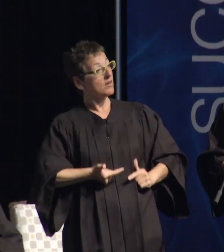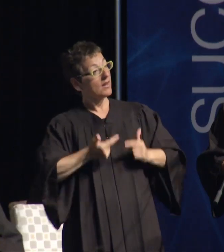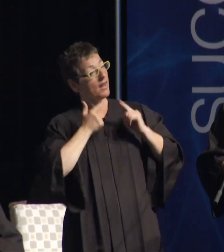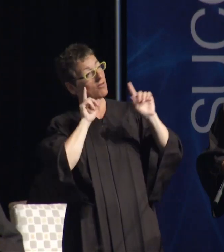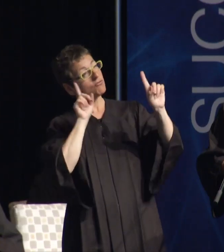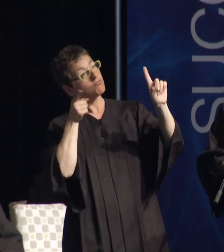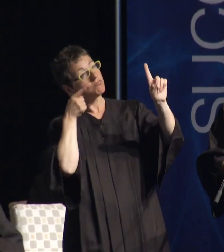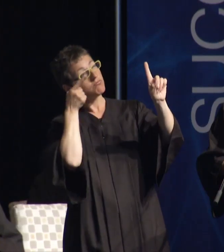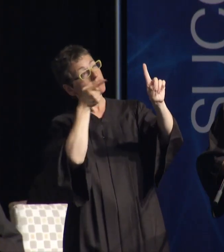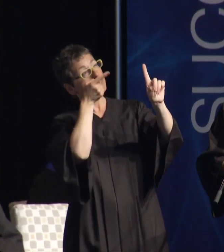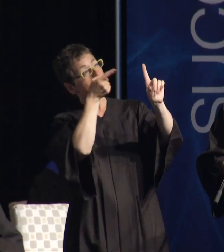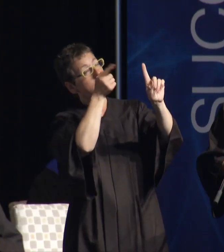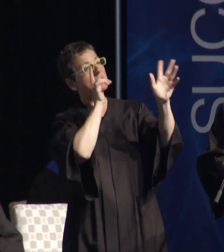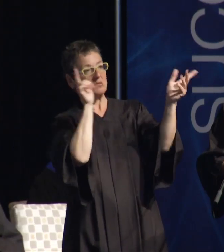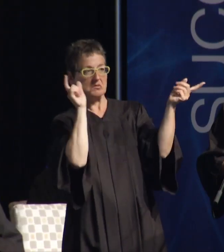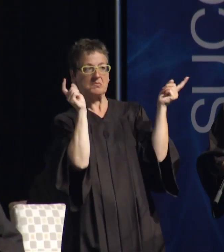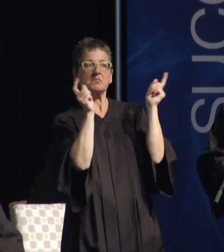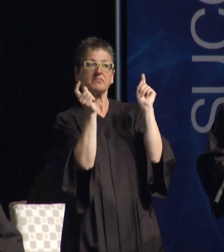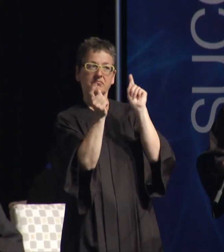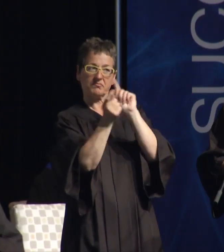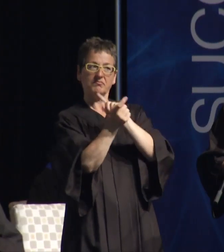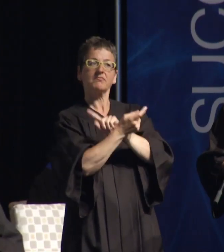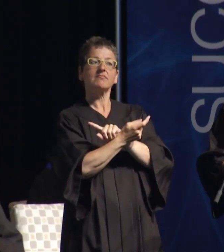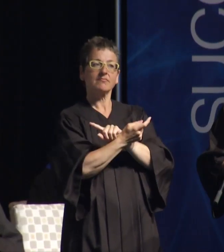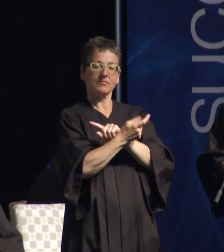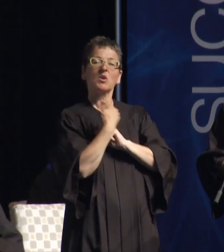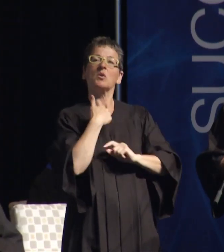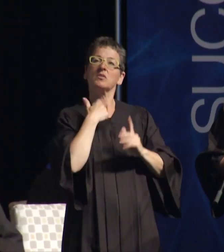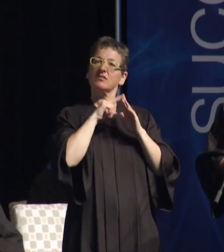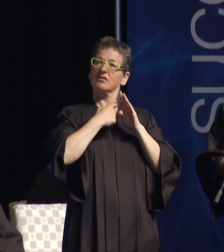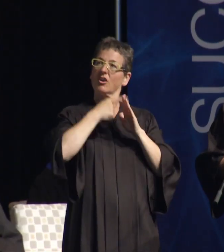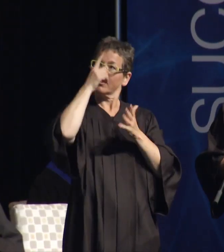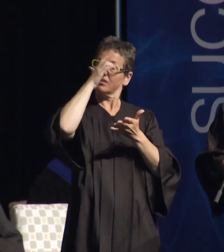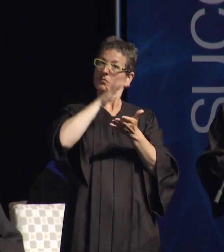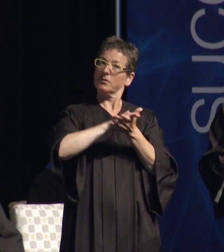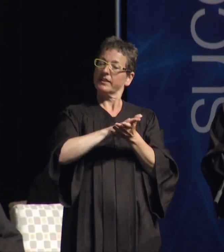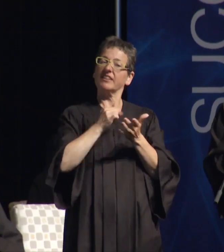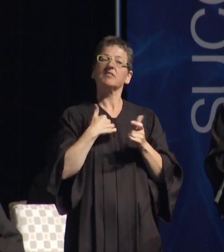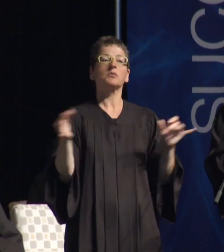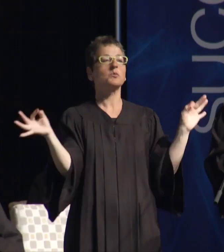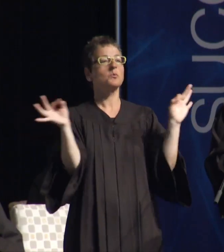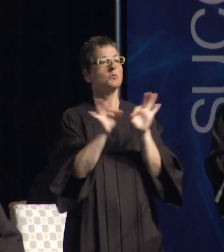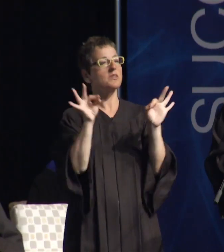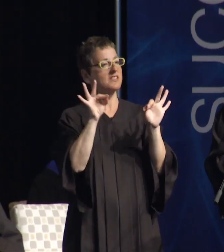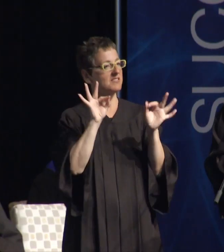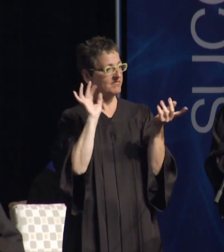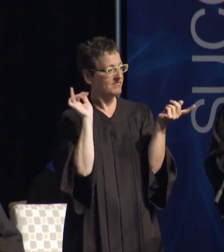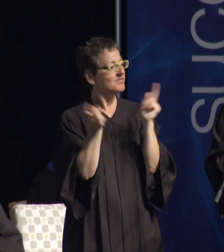began to undergo a transformation because we began to believe that we were worthy of change.